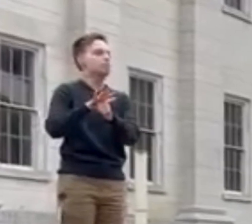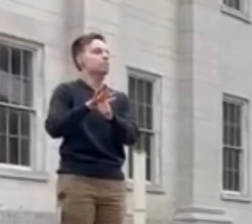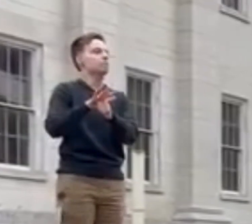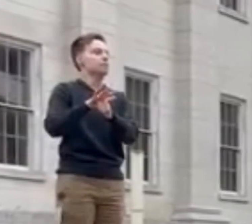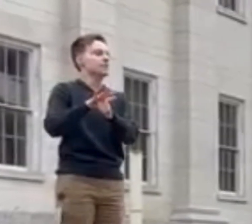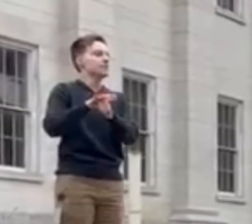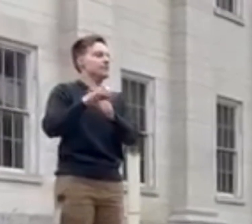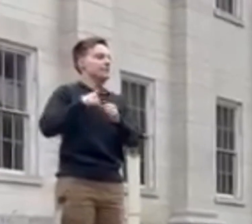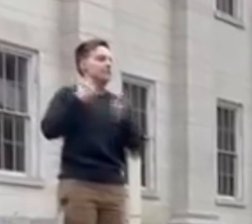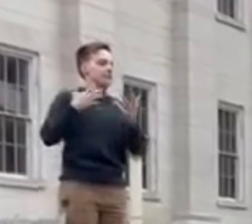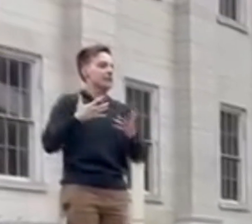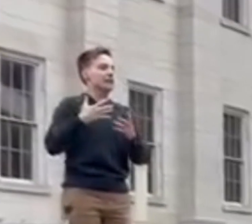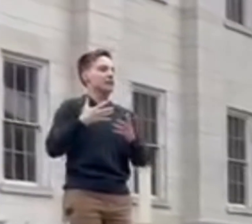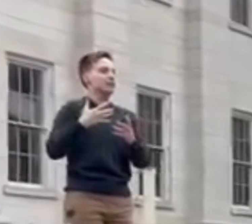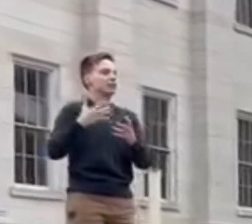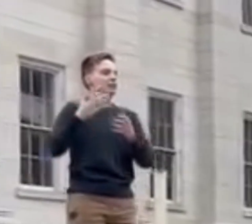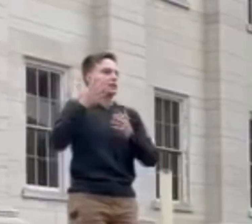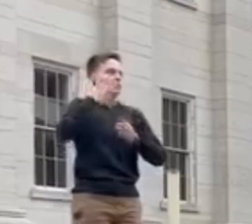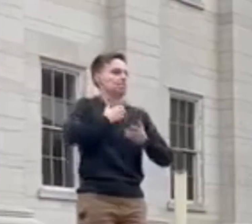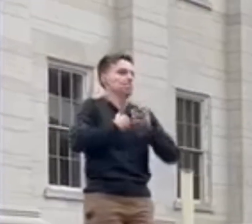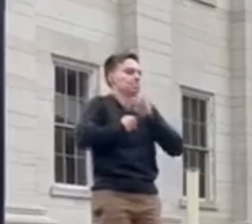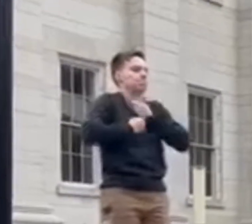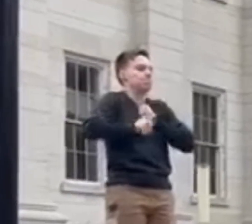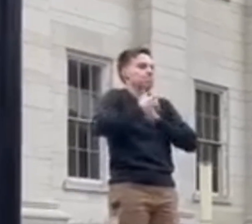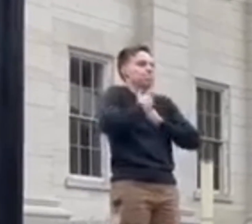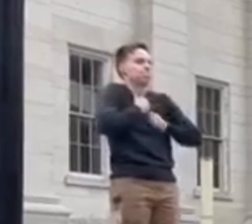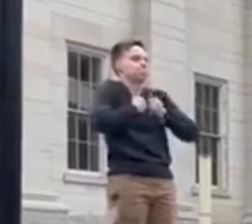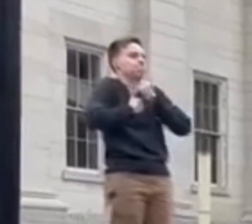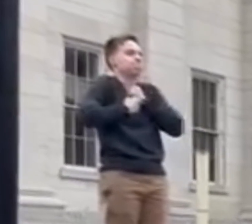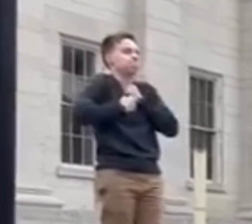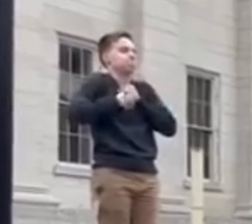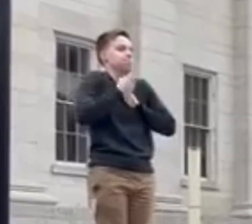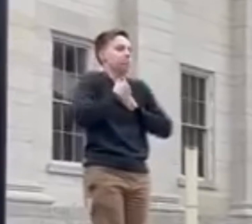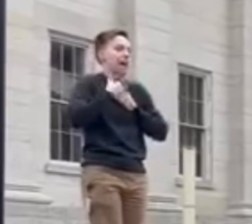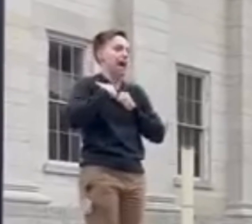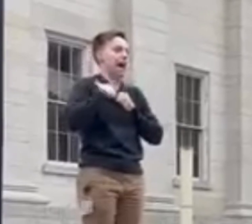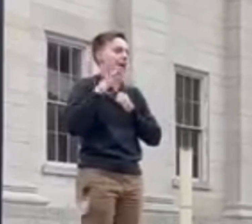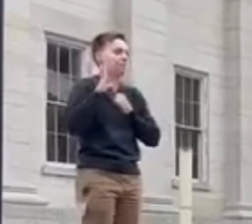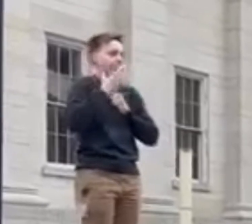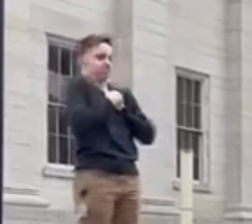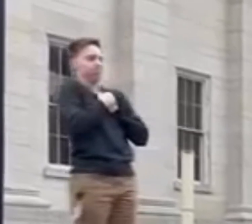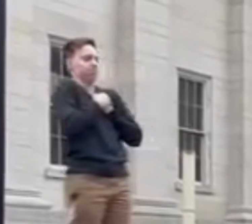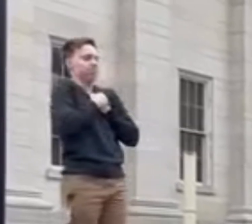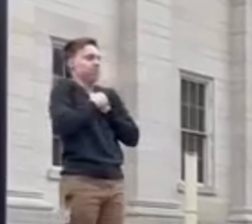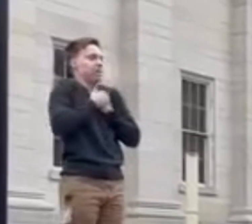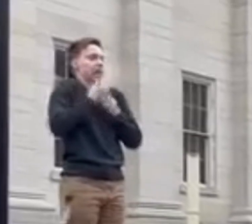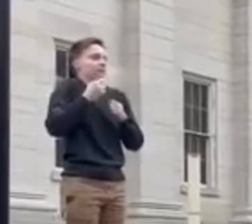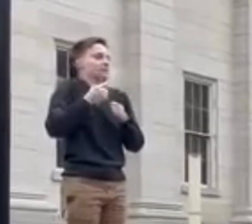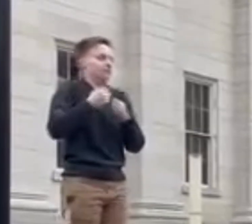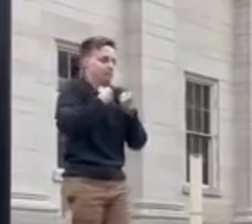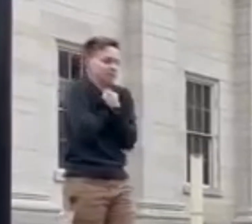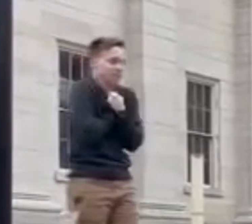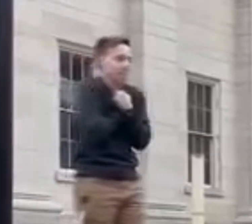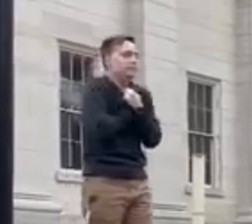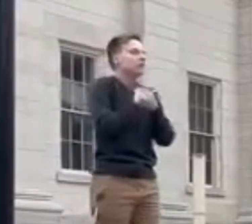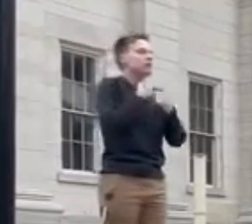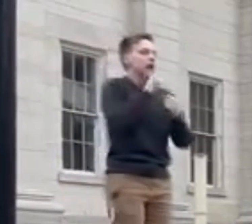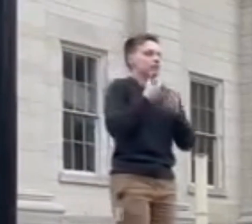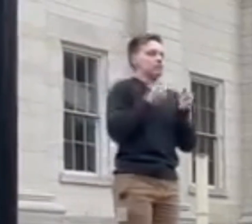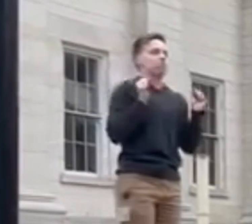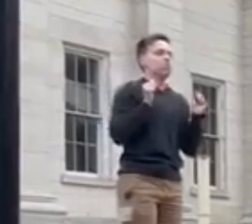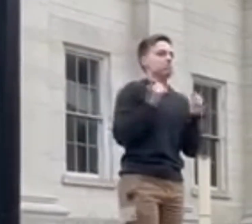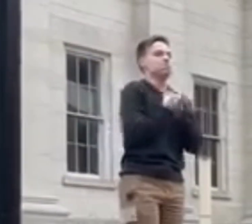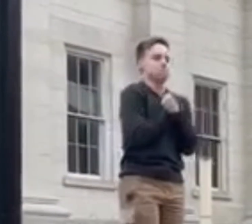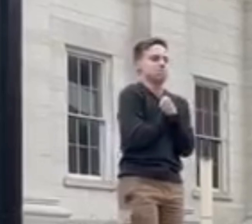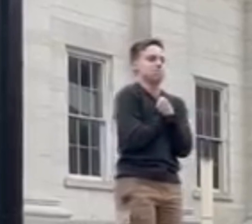a whole lot of pushing down. Nobody locked that closet door harder than I locked it myself. And eventually